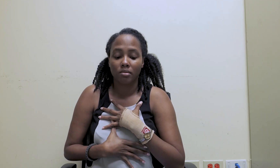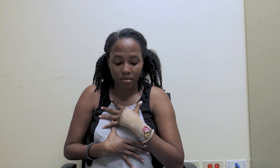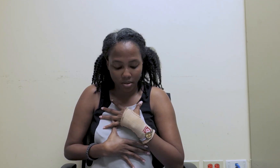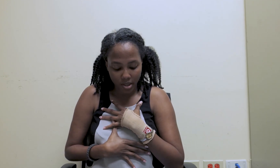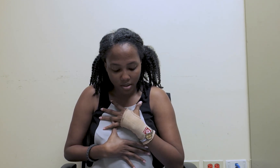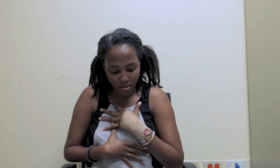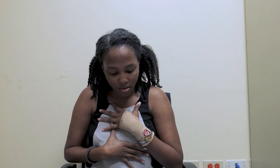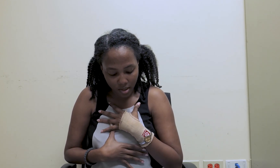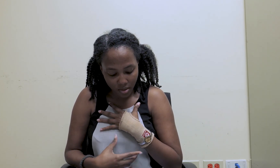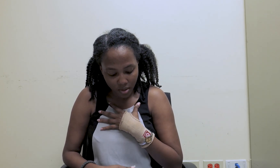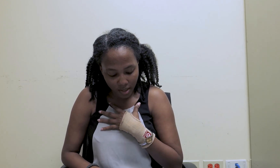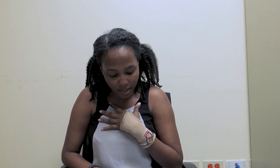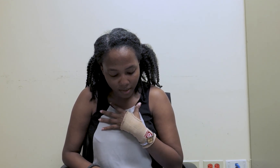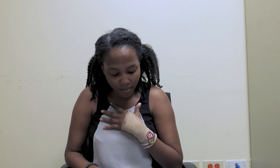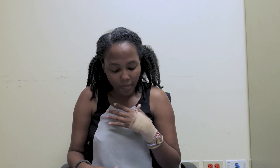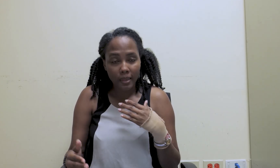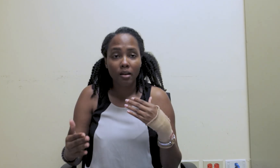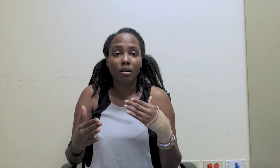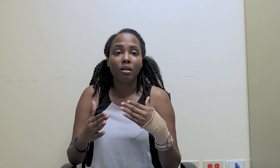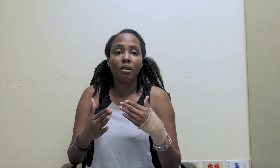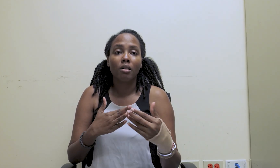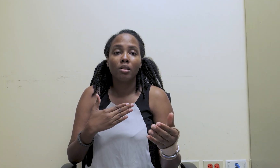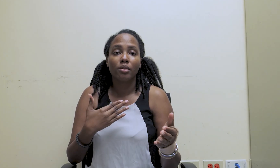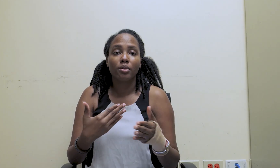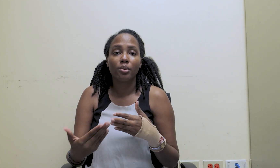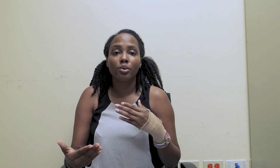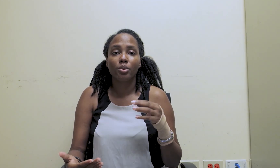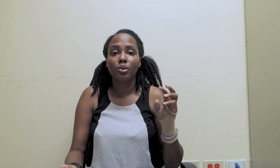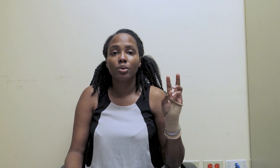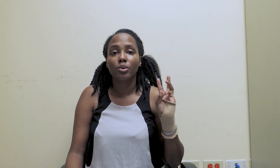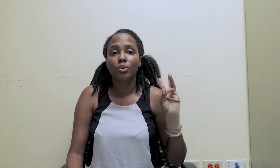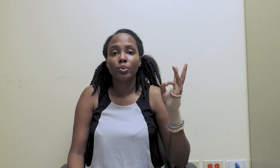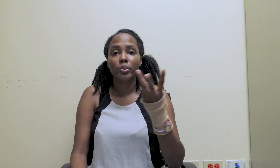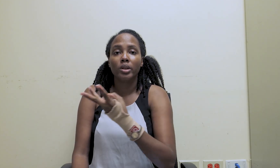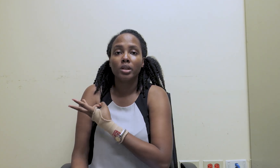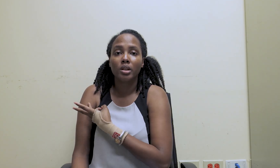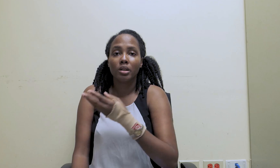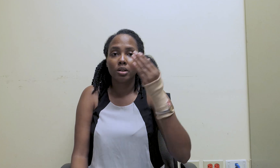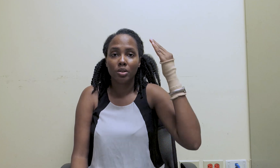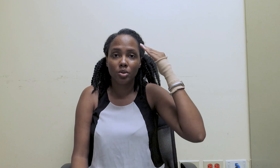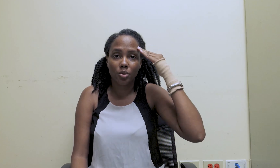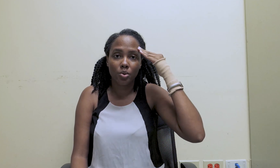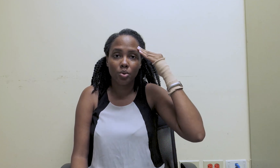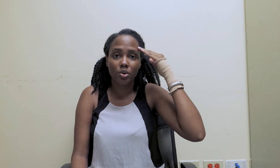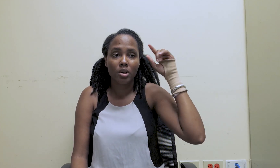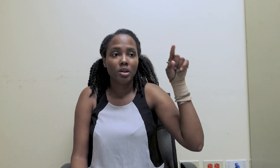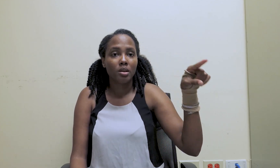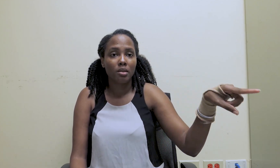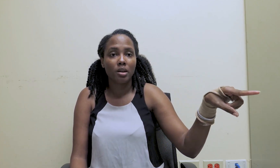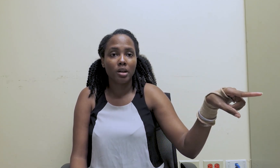All right, so let's do that line. Although we know